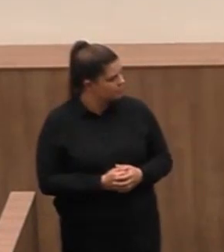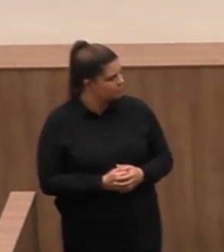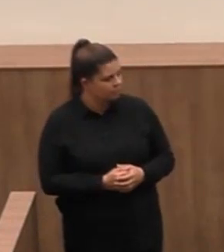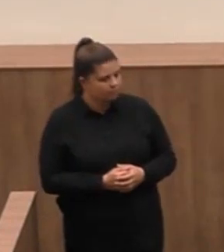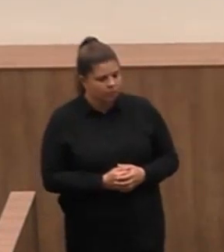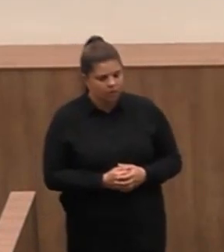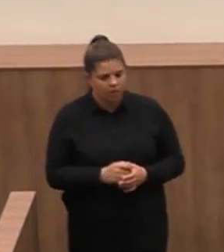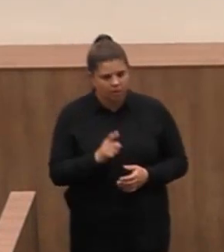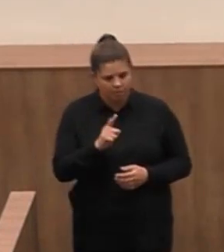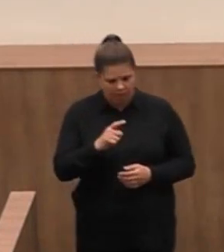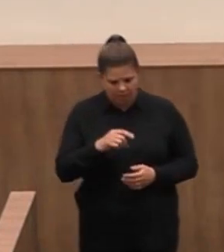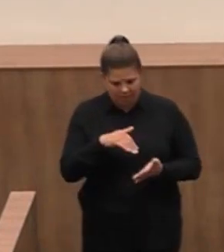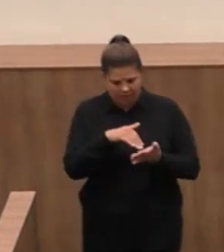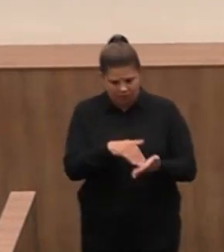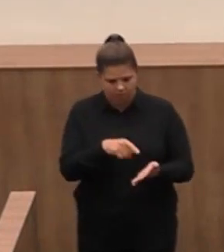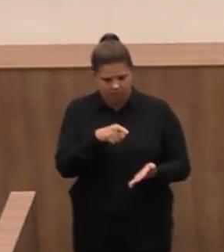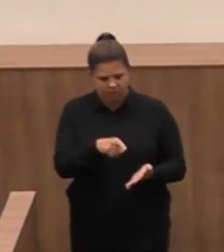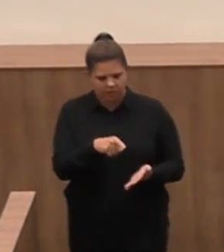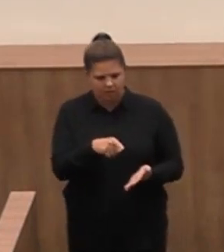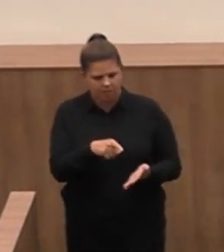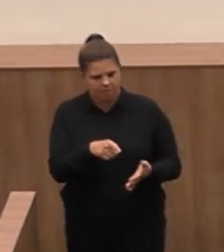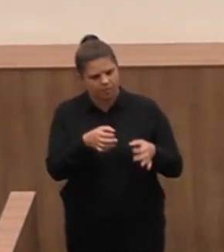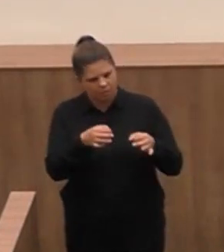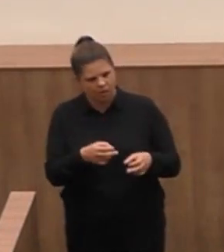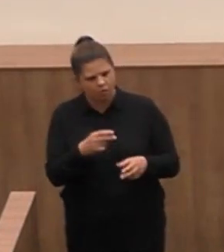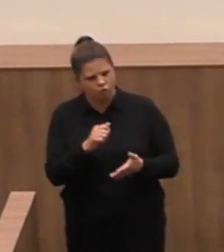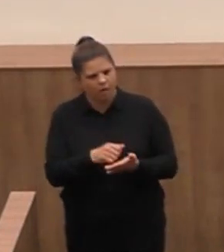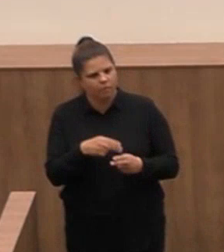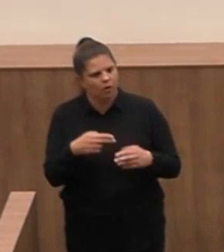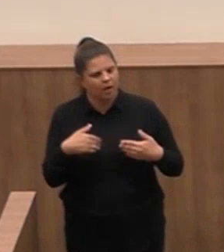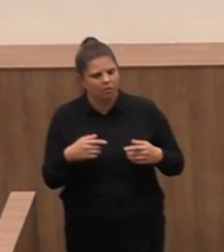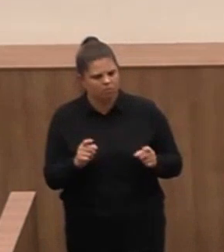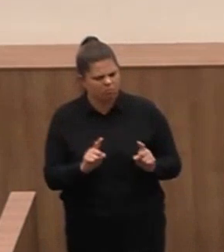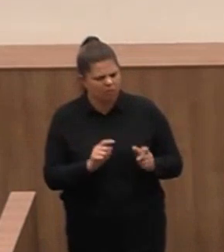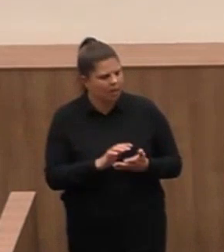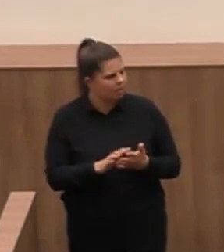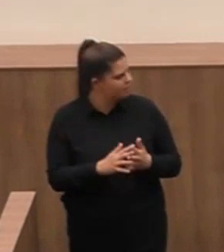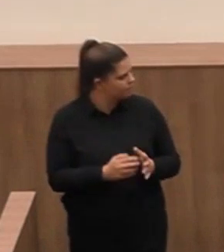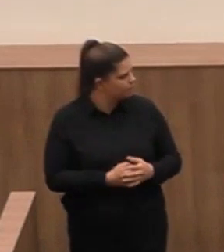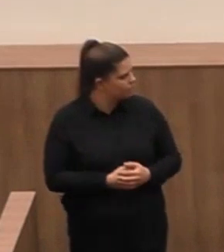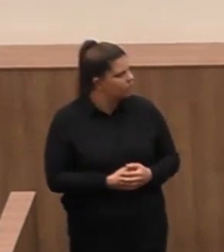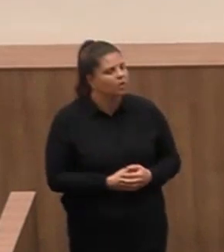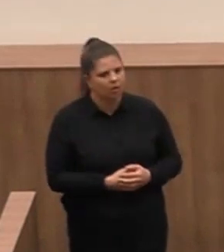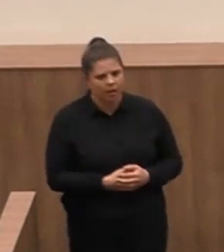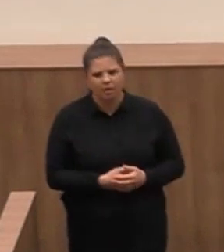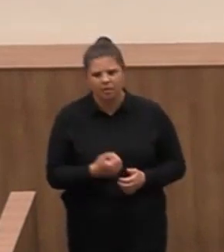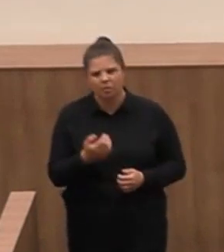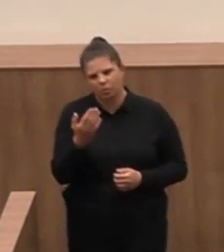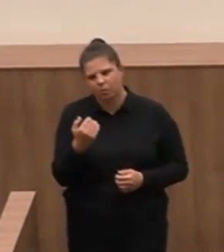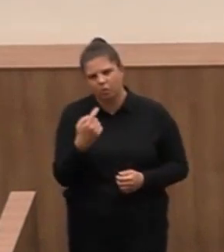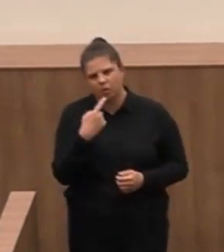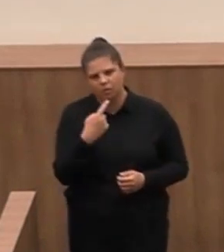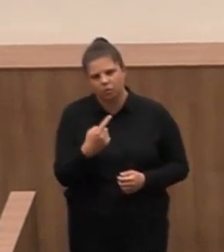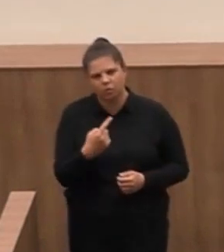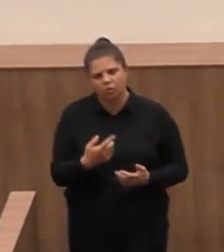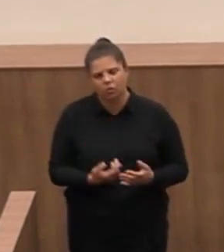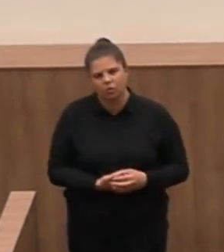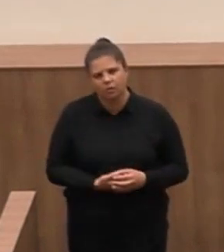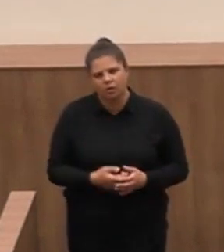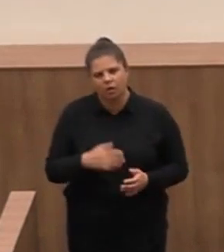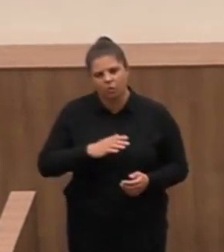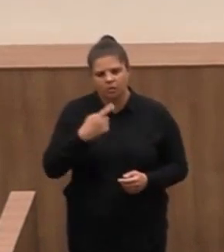the person's health decision? I guess before going into the case, I have to say, I think as a medical professional, and perhaps